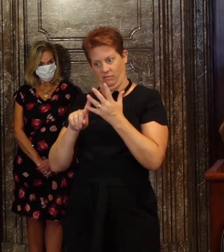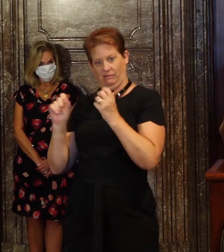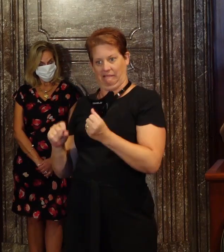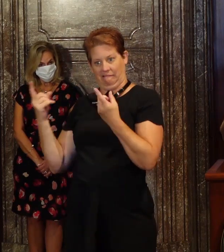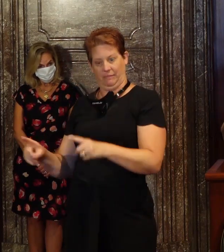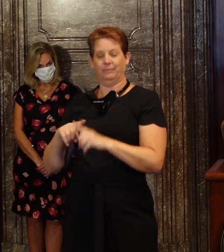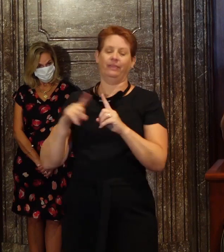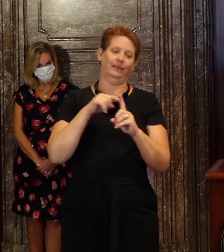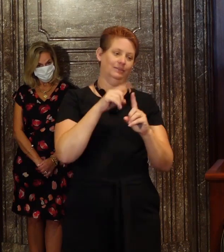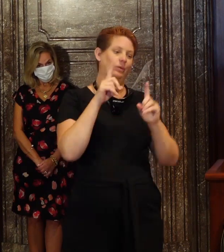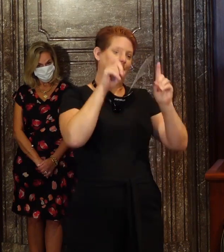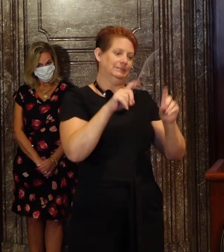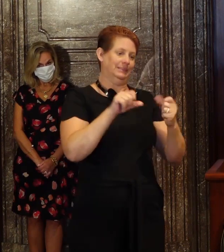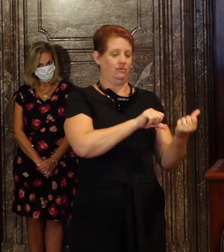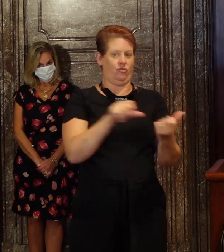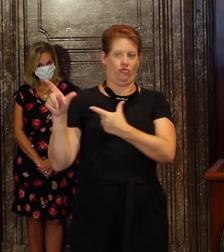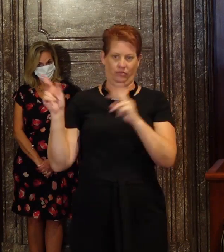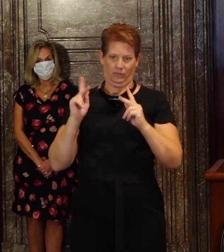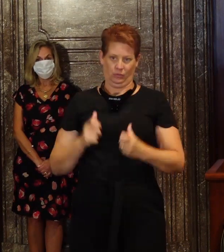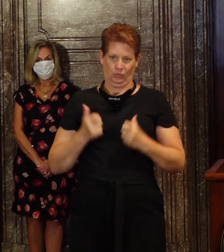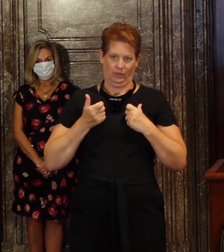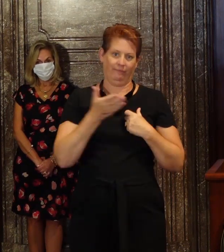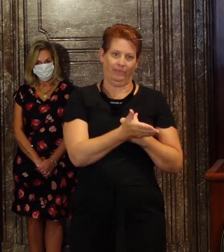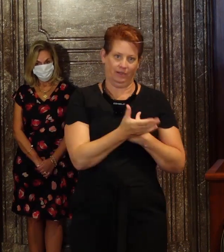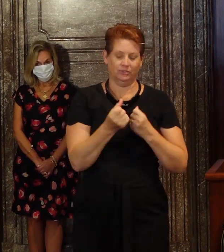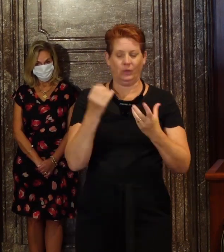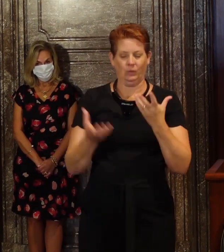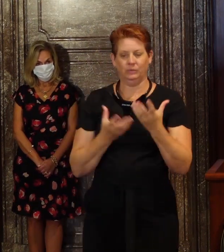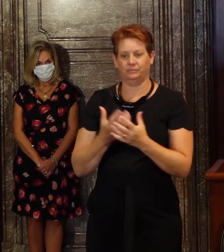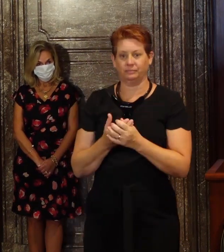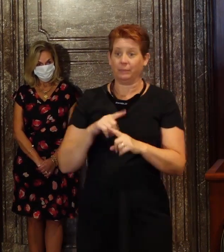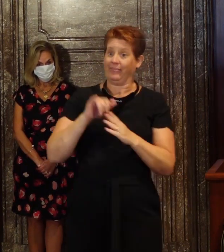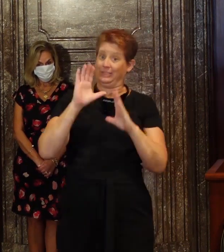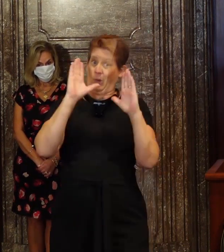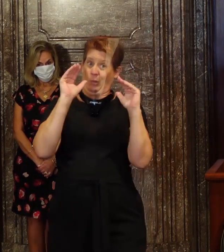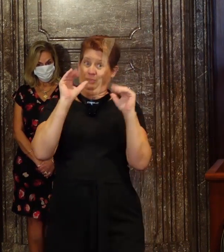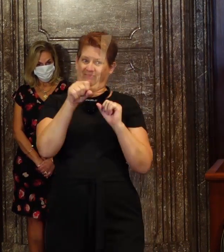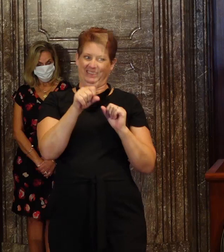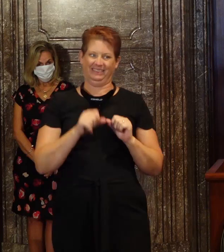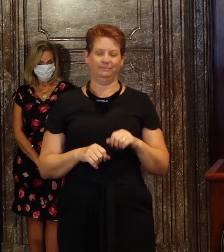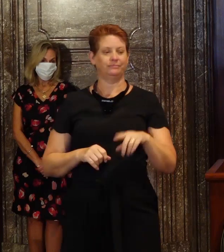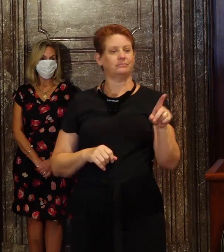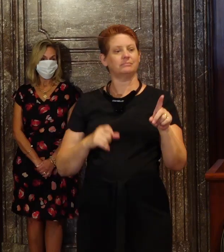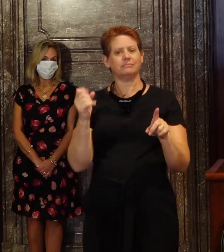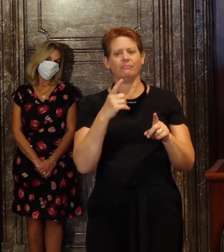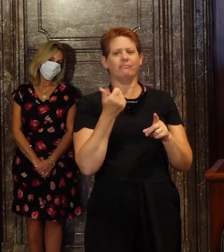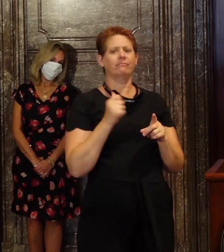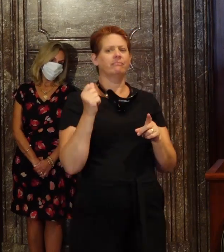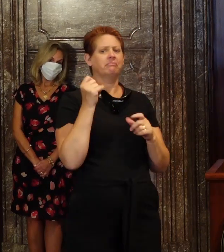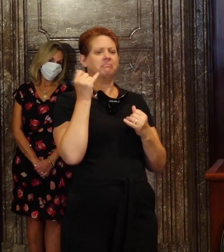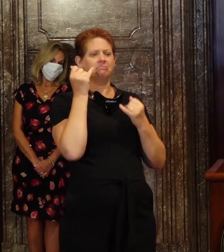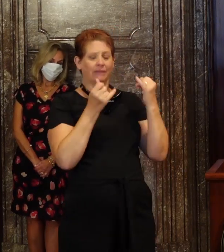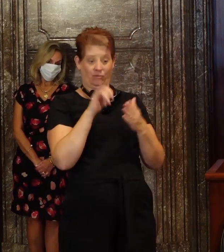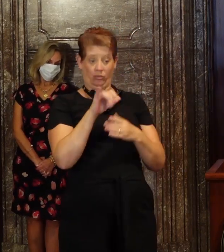will result in testing of all the residents at the facility. But that is what we hope to happen. Do we have any rough idea for